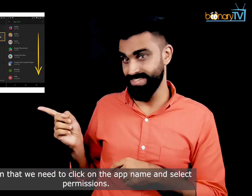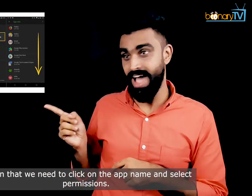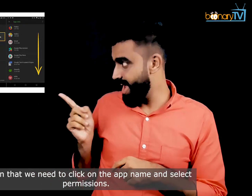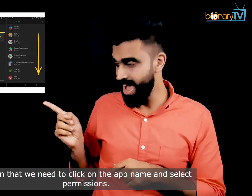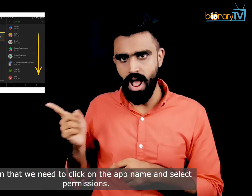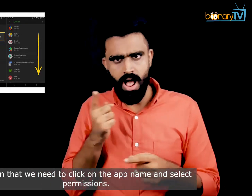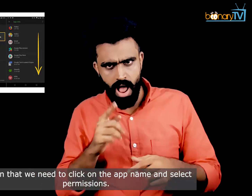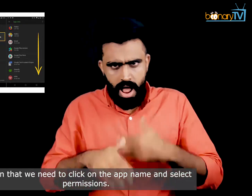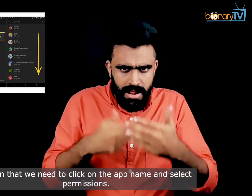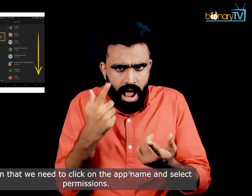select permissions.